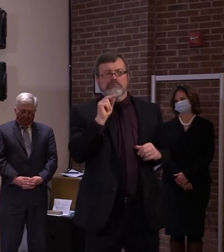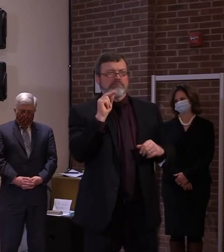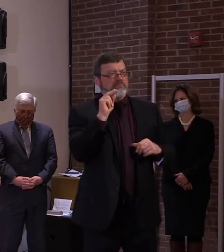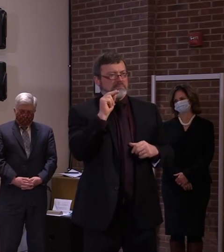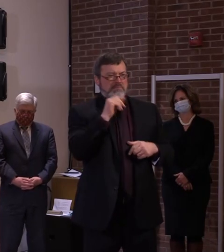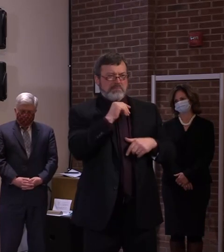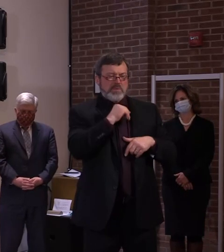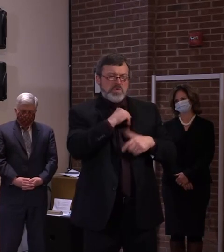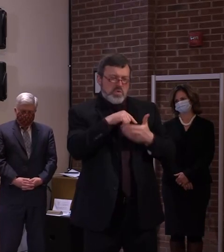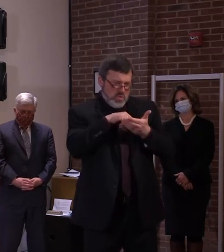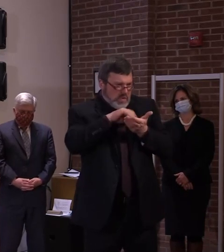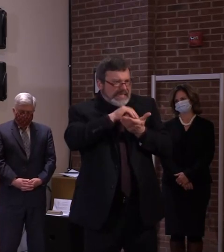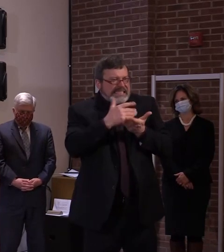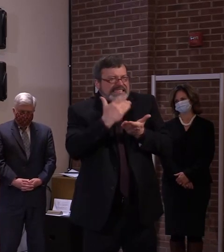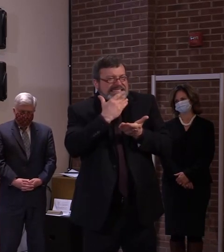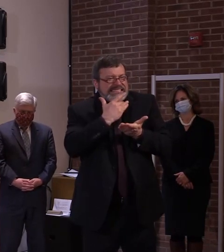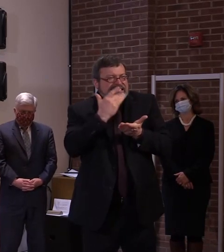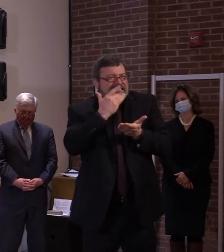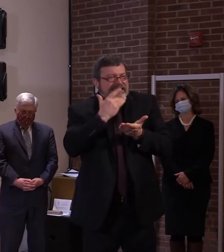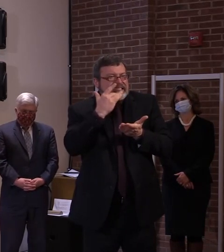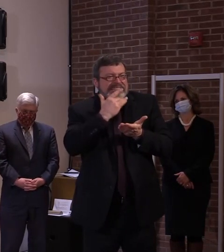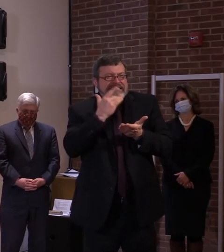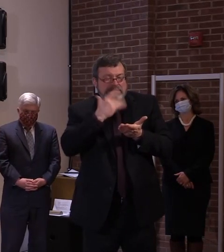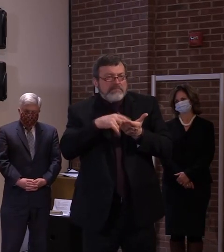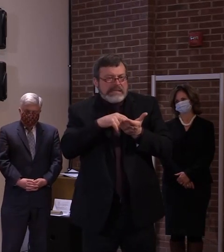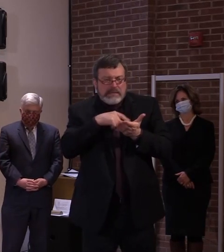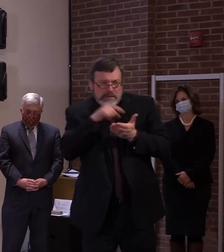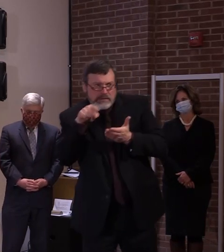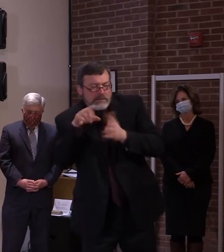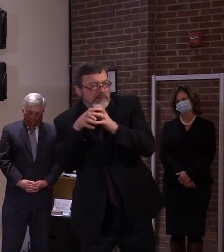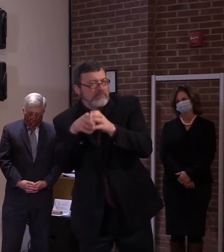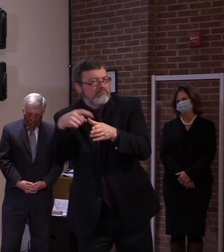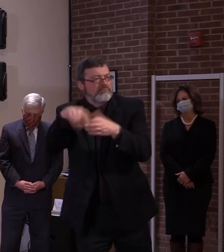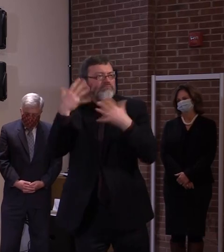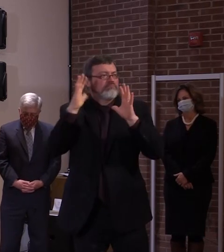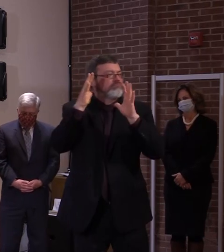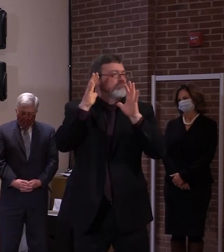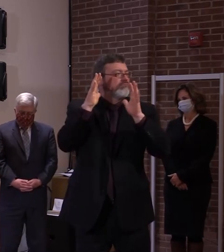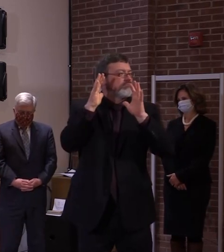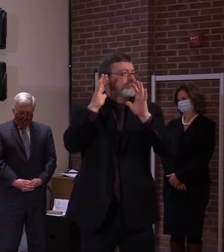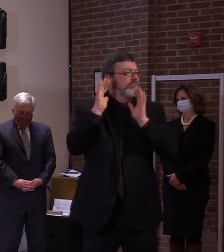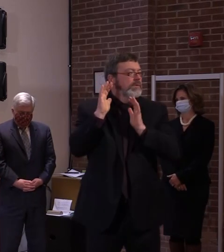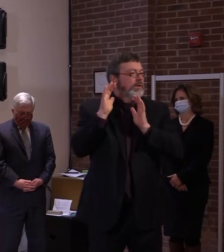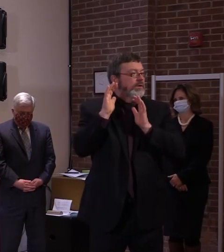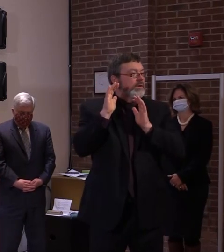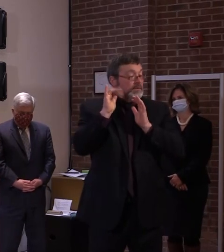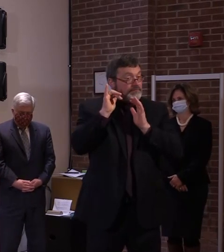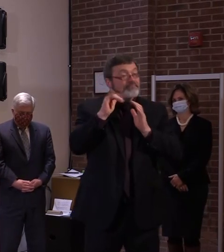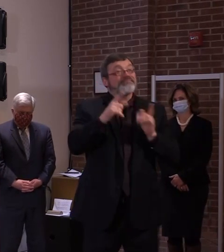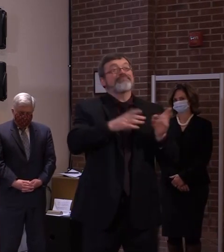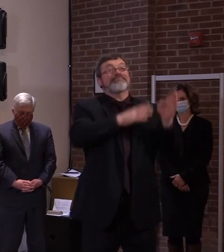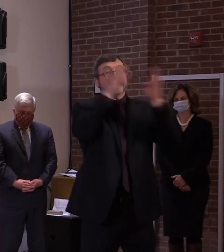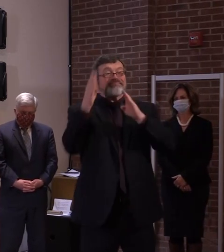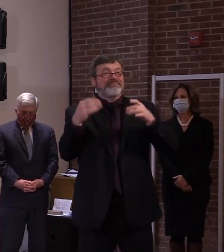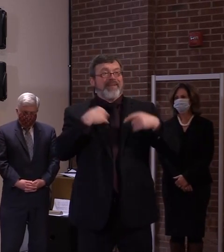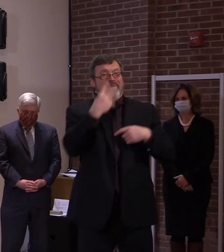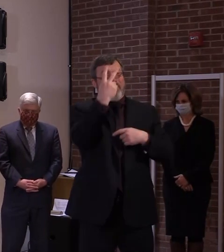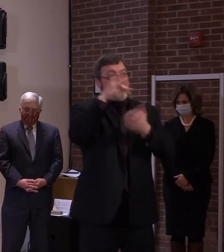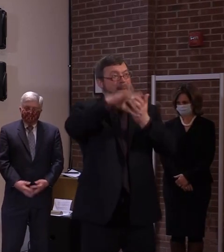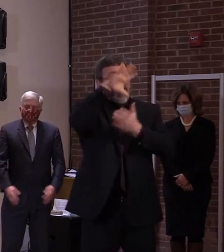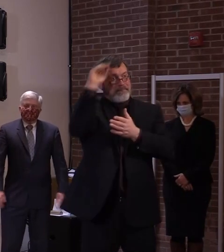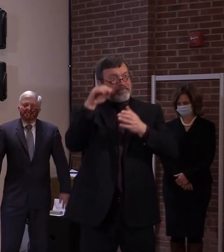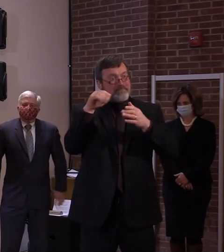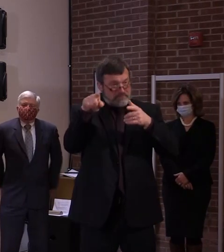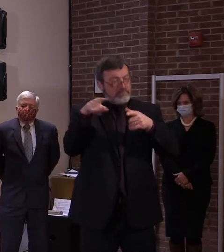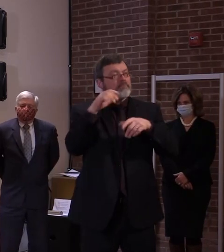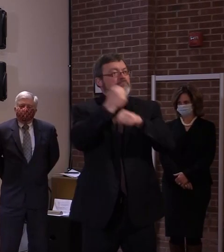with antiviral pills, expected to be improved in the coming 1 to 2 weeks from Merck and Pfizer. It